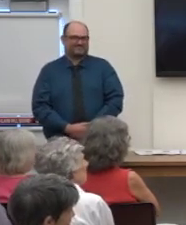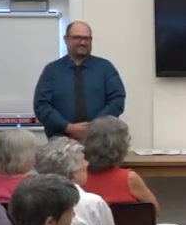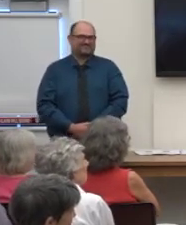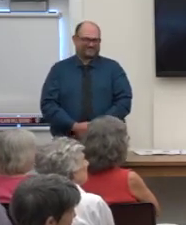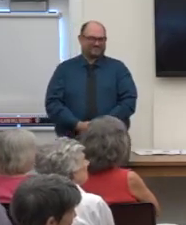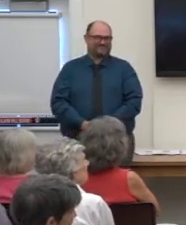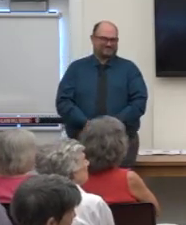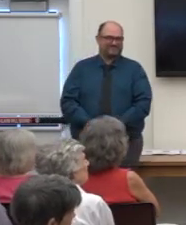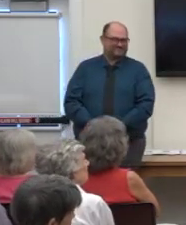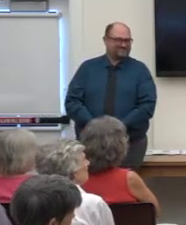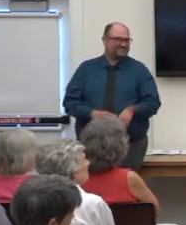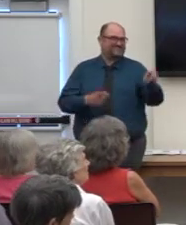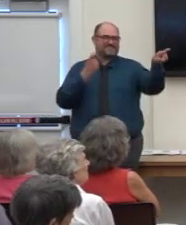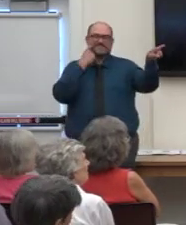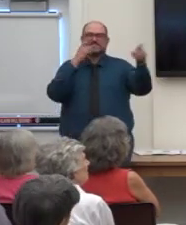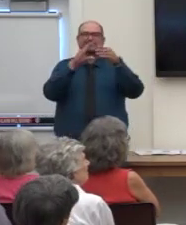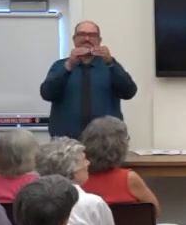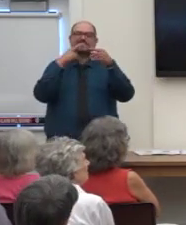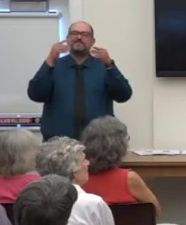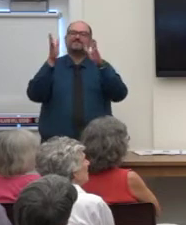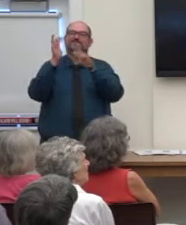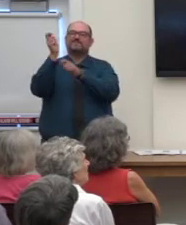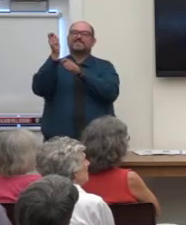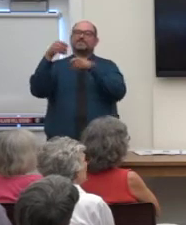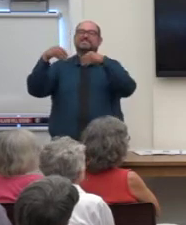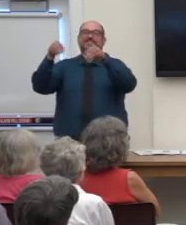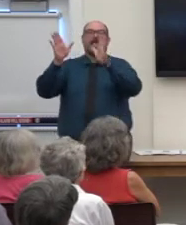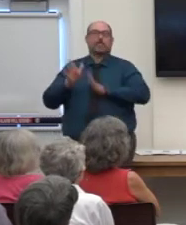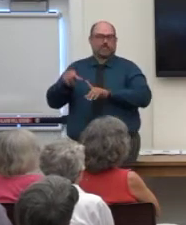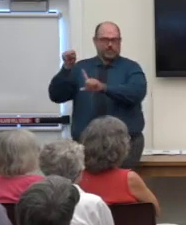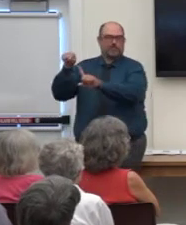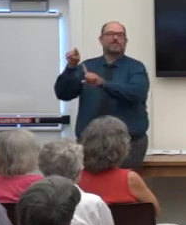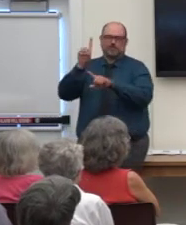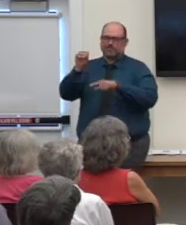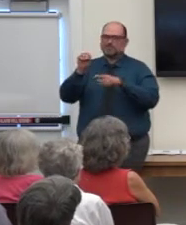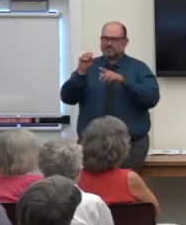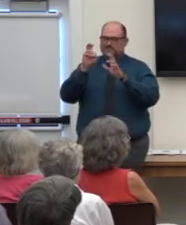Okay. This, now here are some signs that are